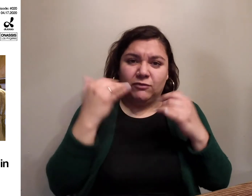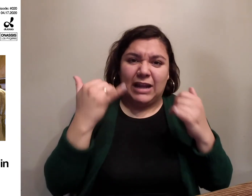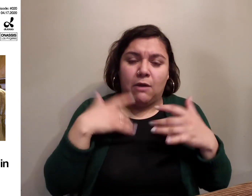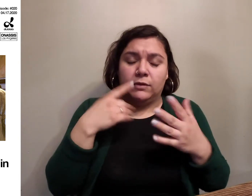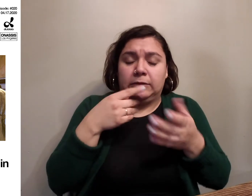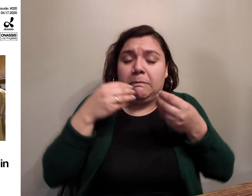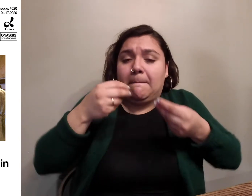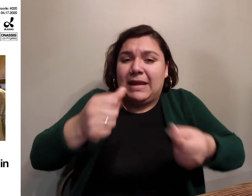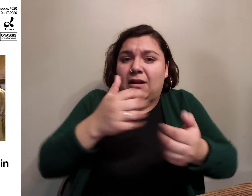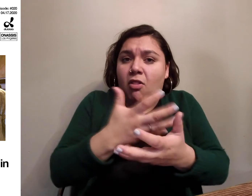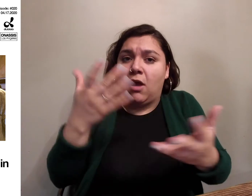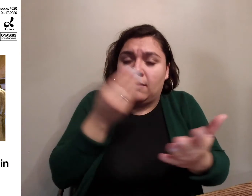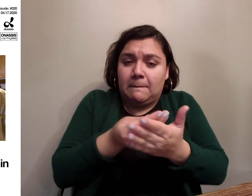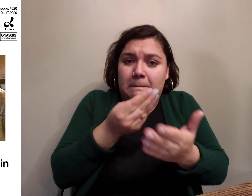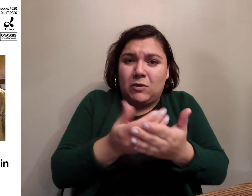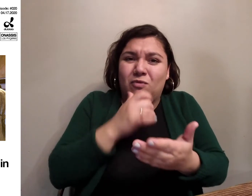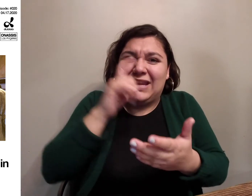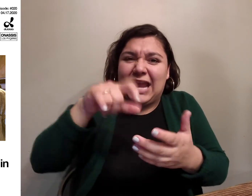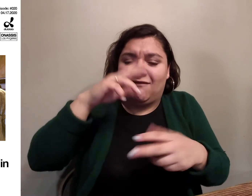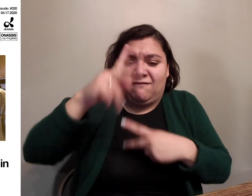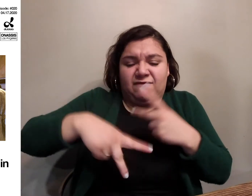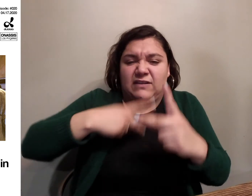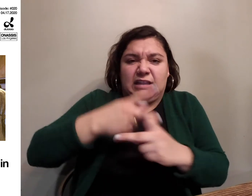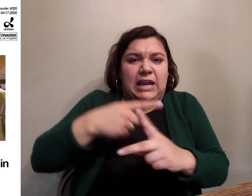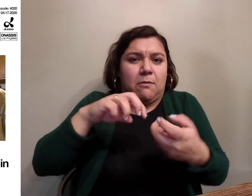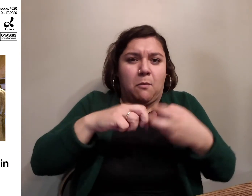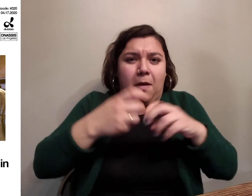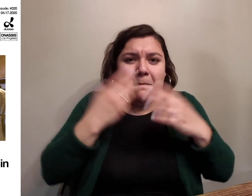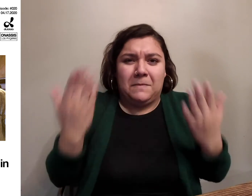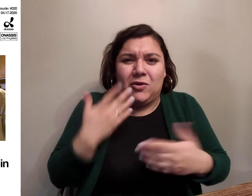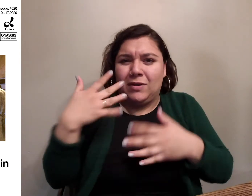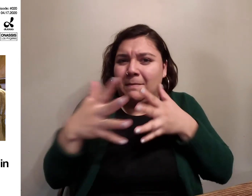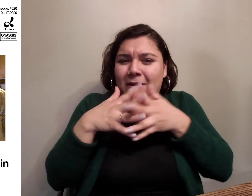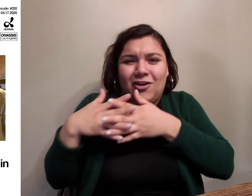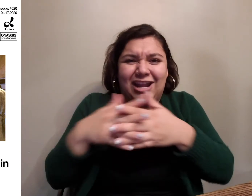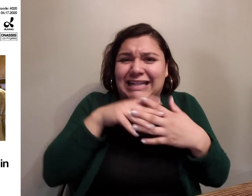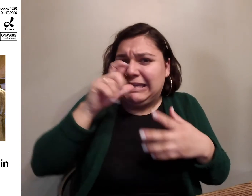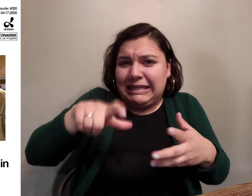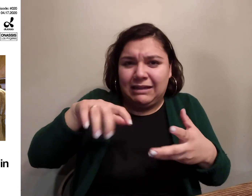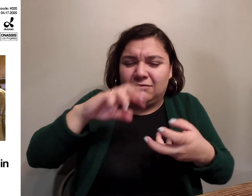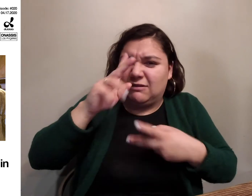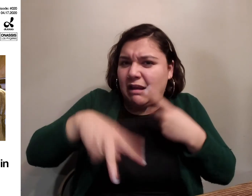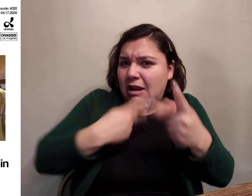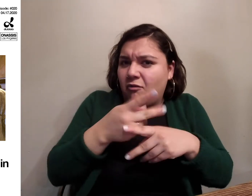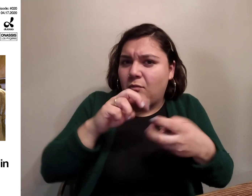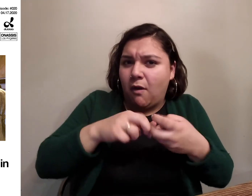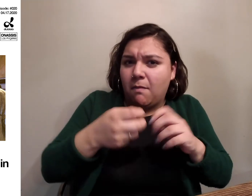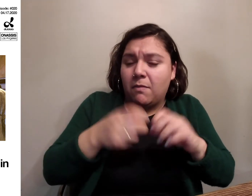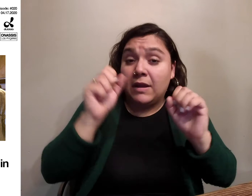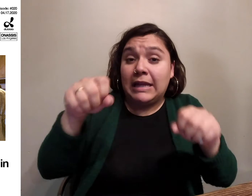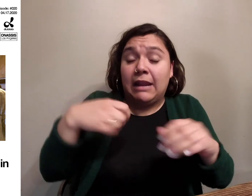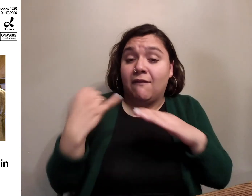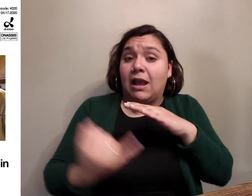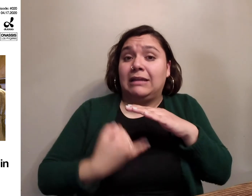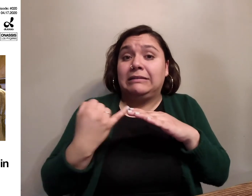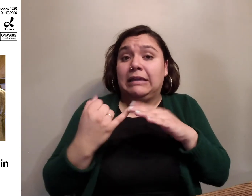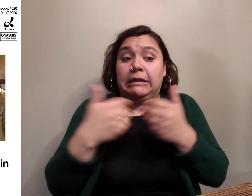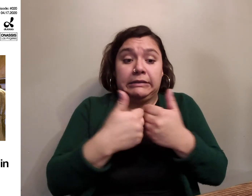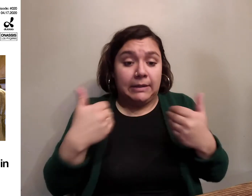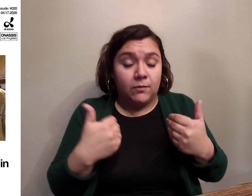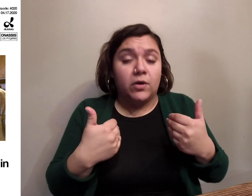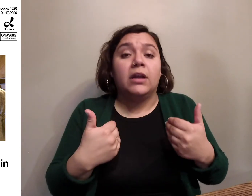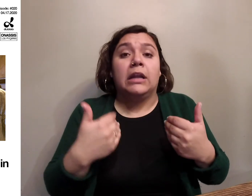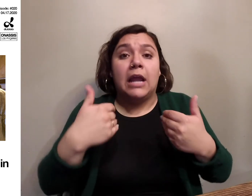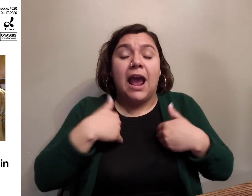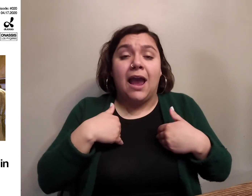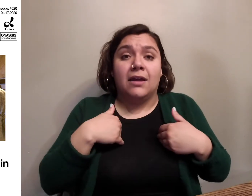have this kind of problem in America. We didn't. Like, we could have, isolated, separated, had contact tracing, had